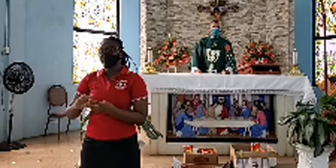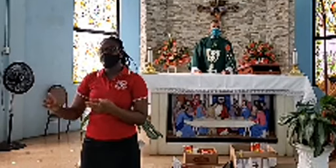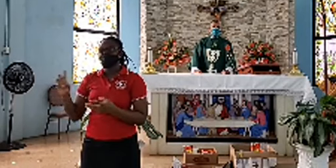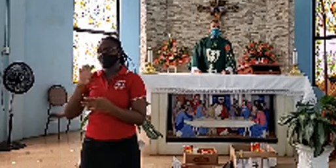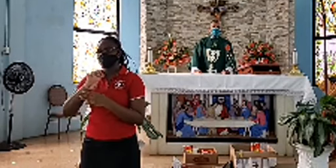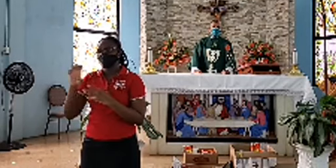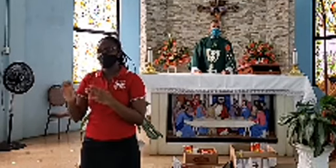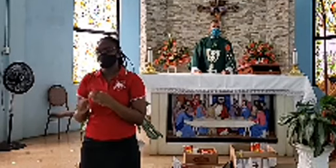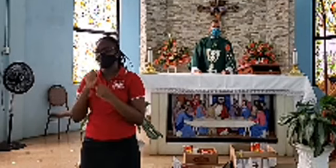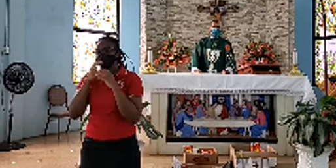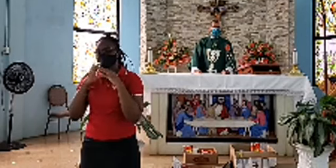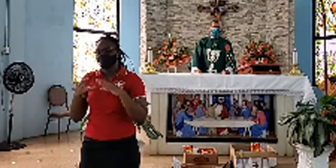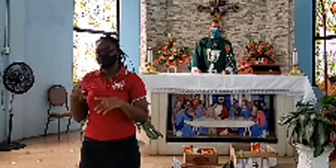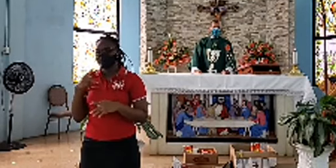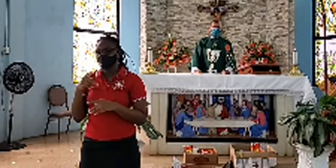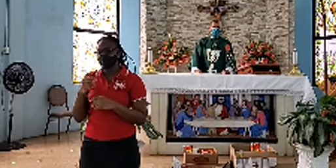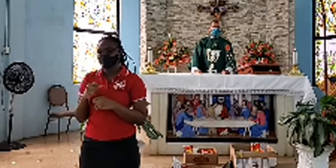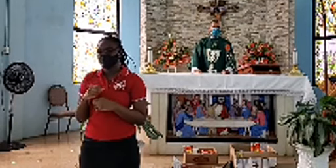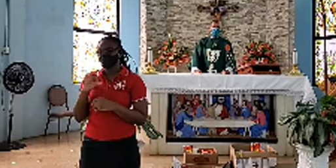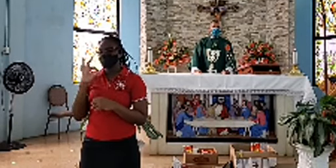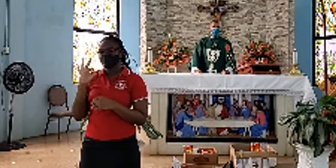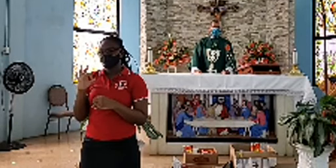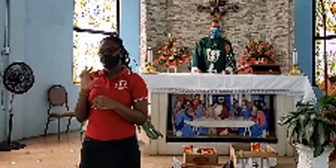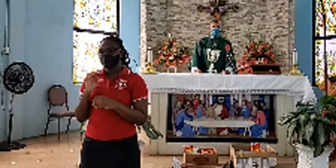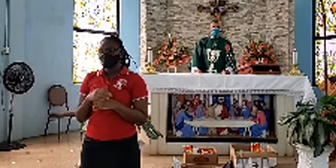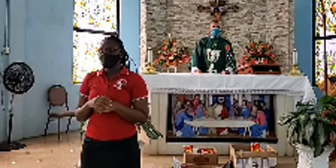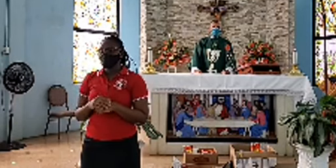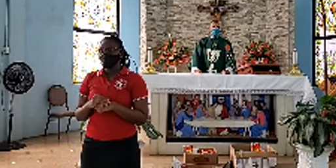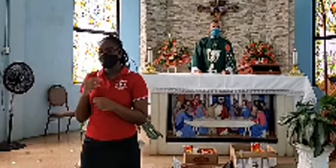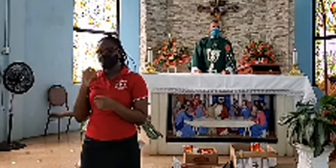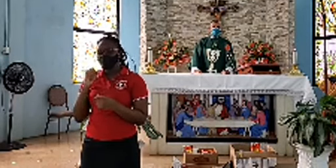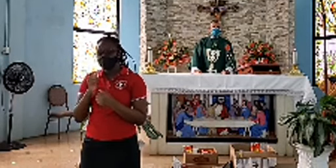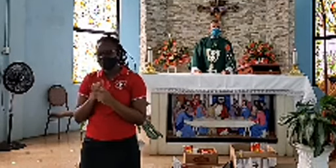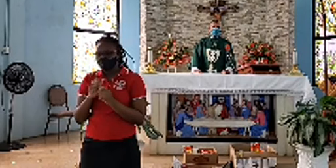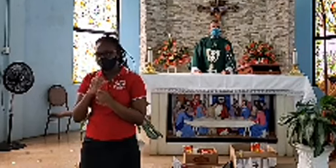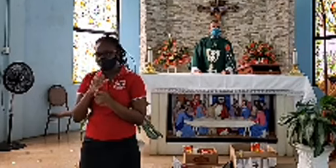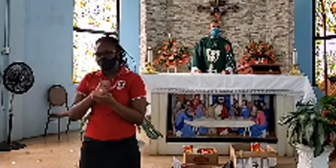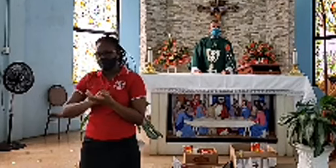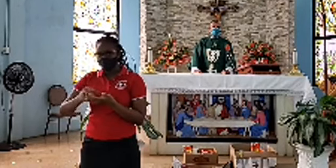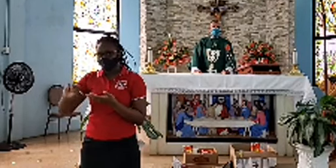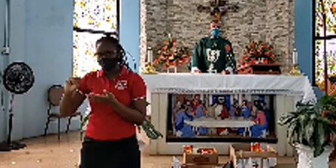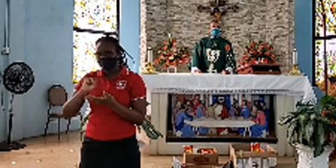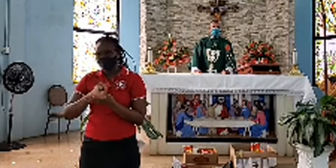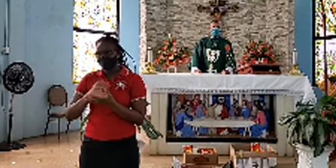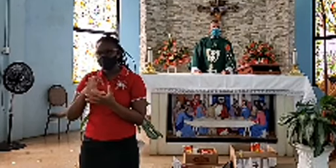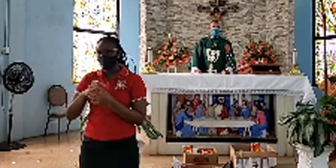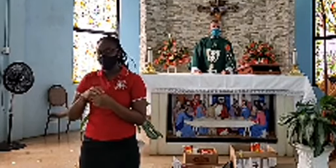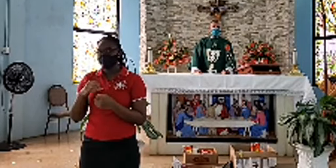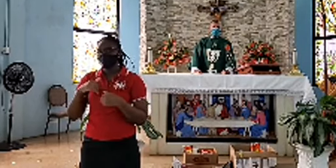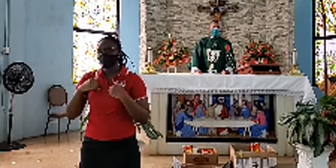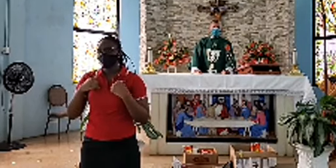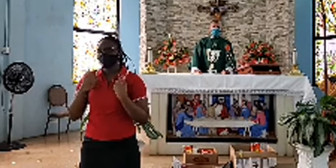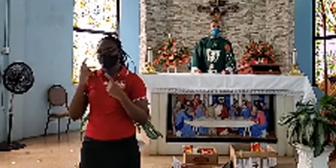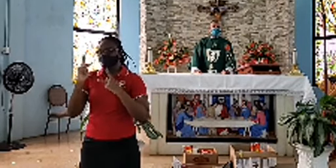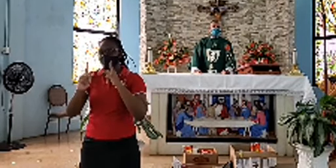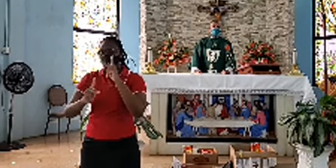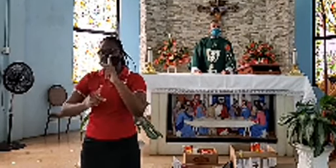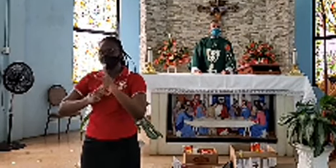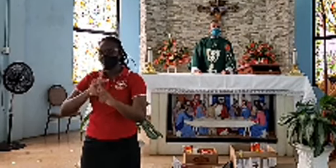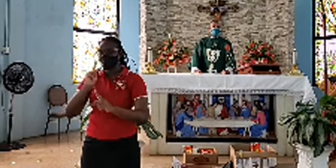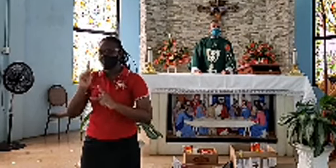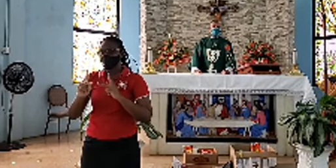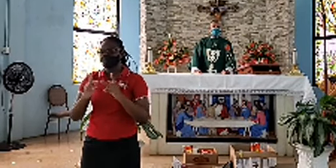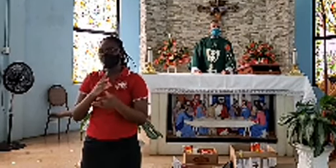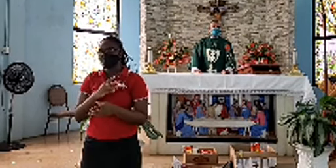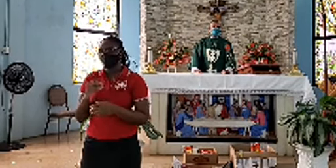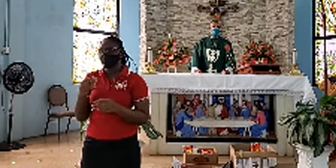Blessed Pier Francesi, patron saint of young people,